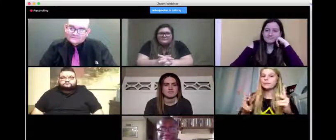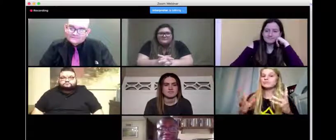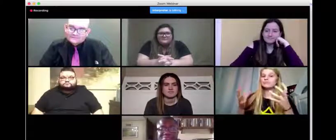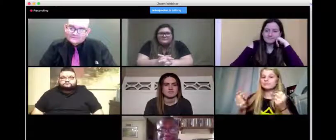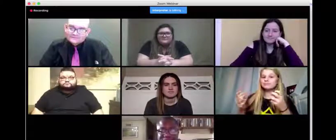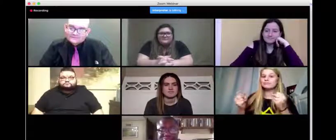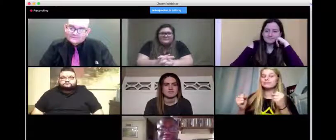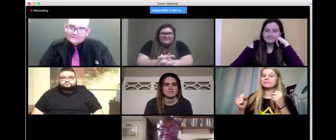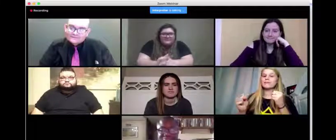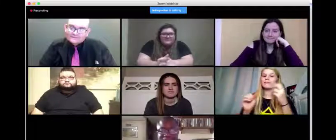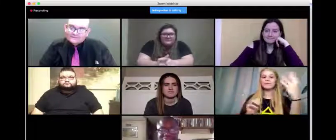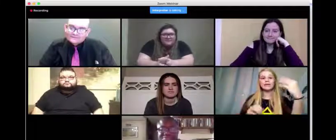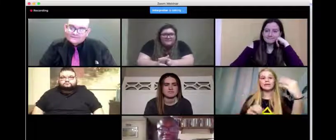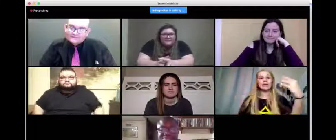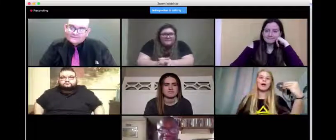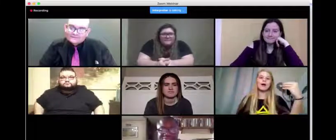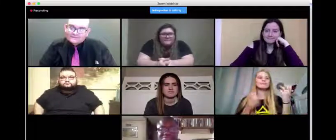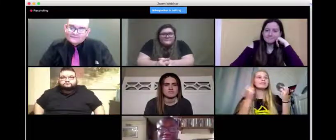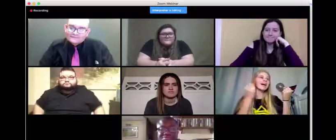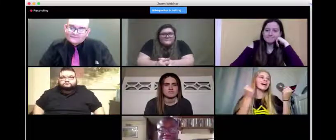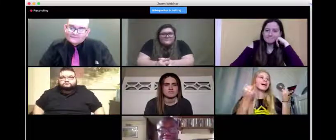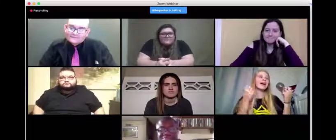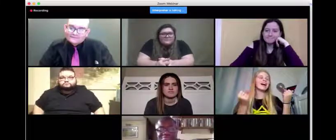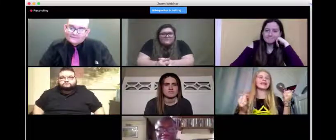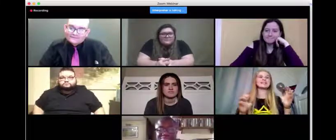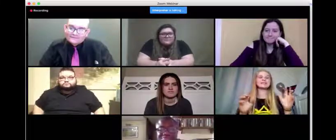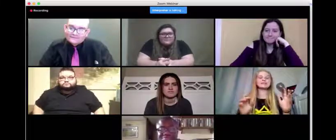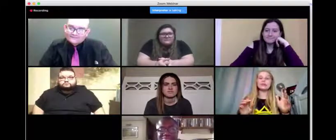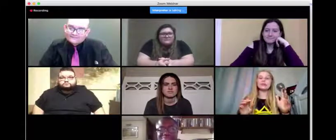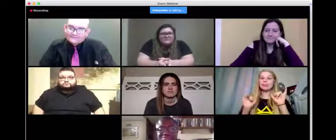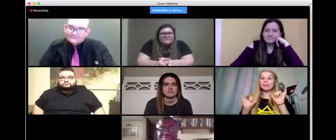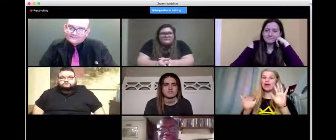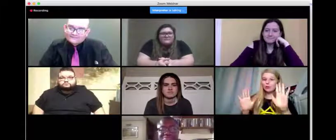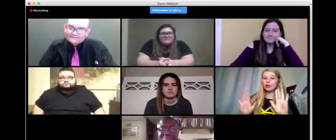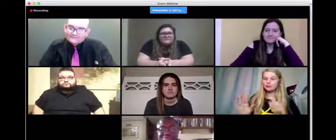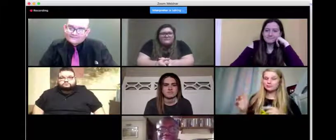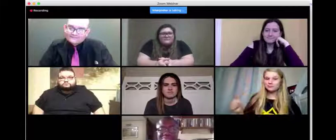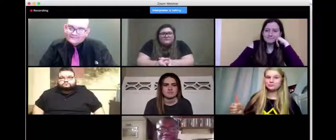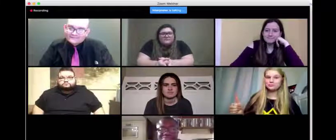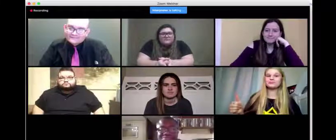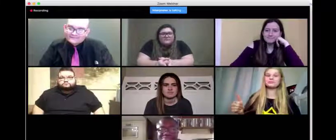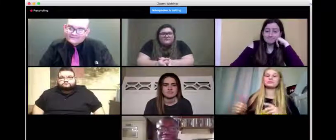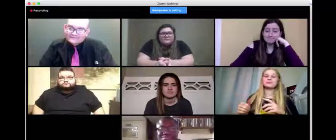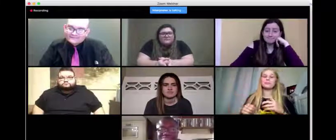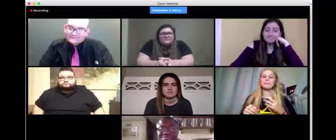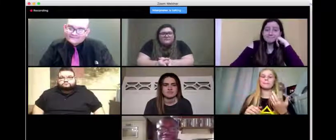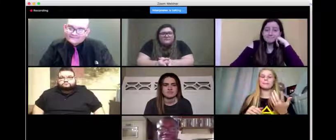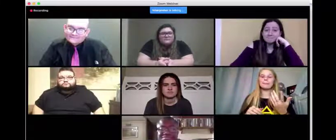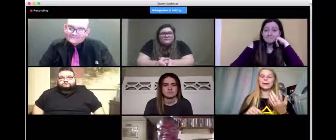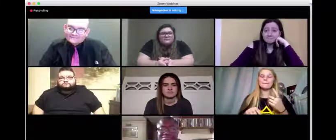And, that's great for them. But, it's really important to